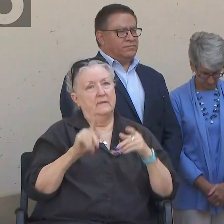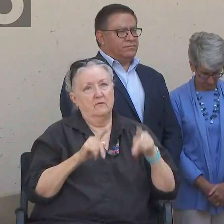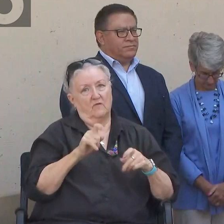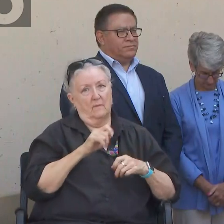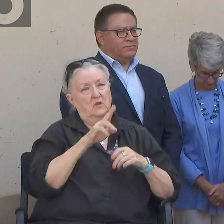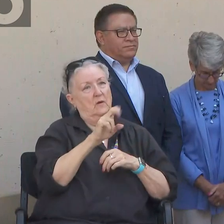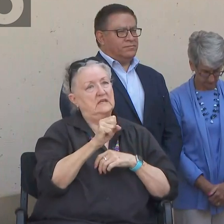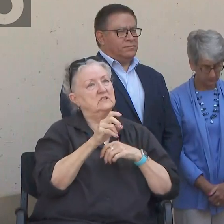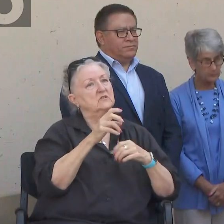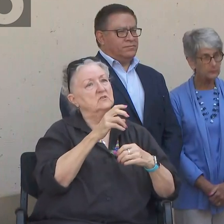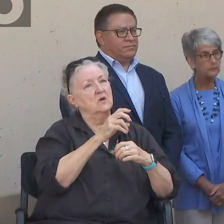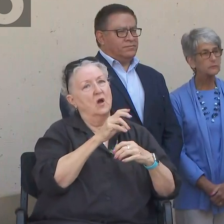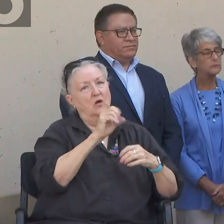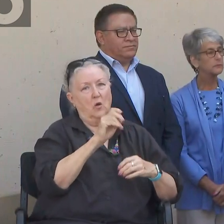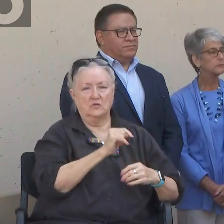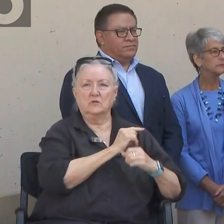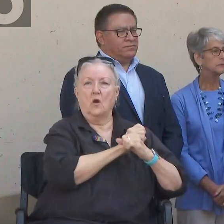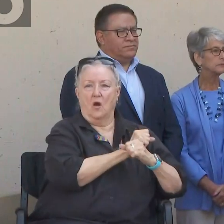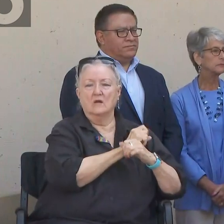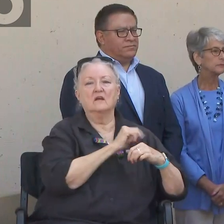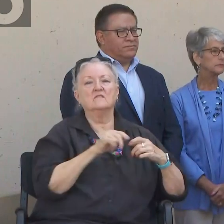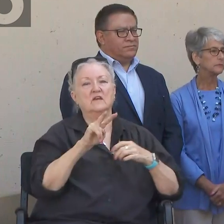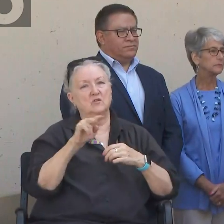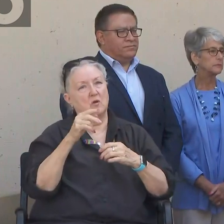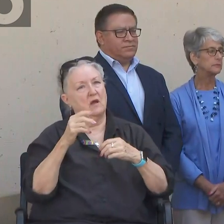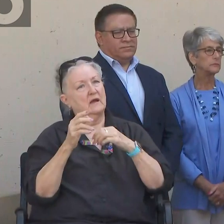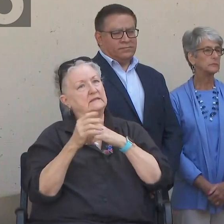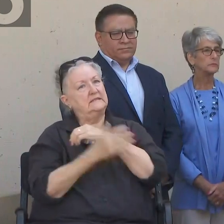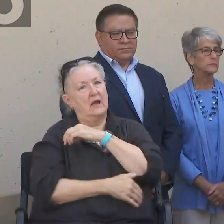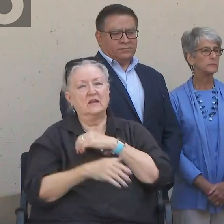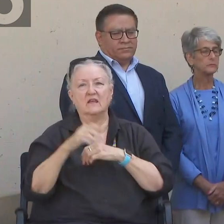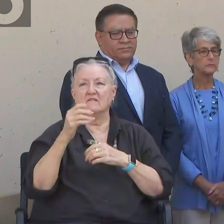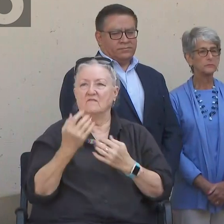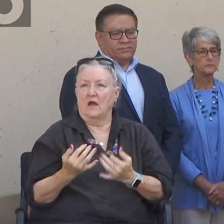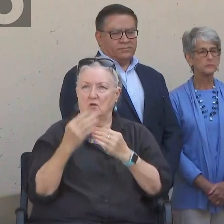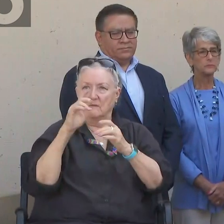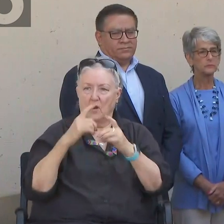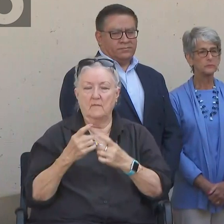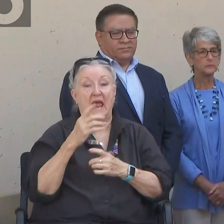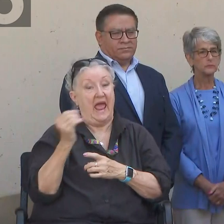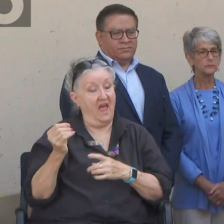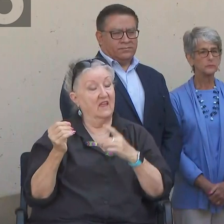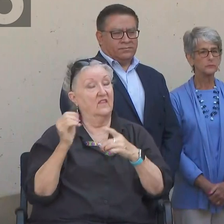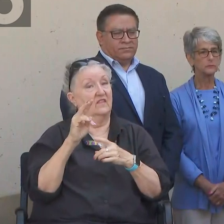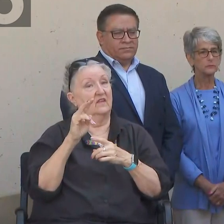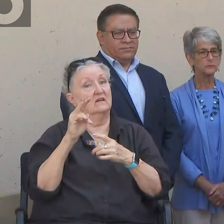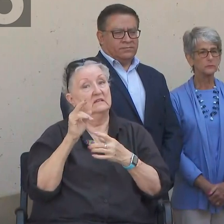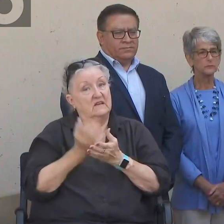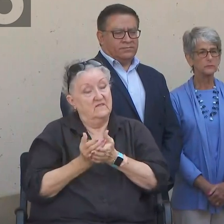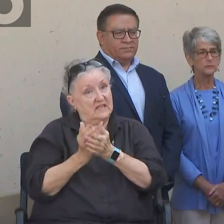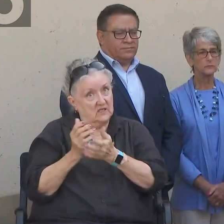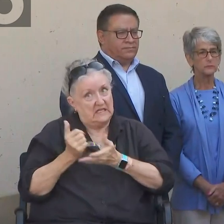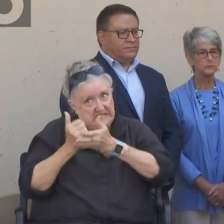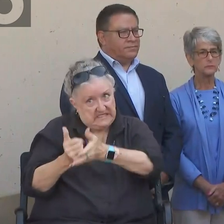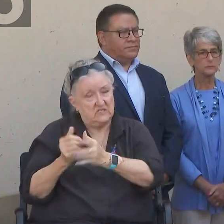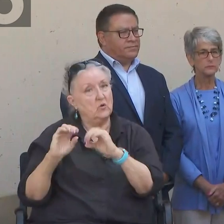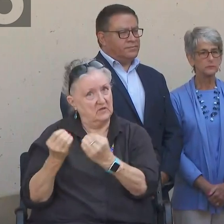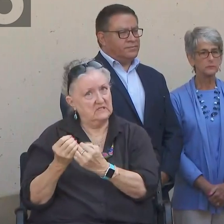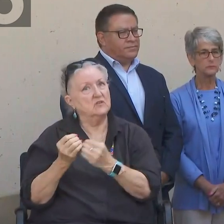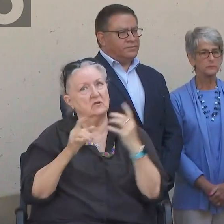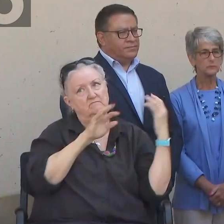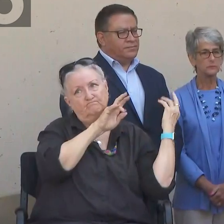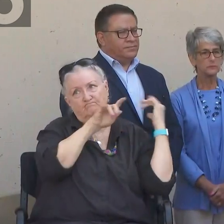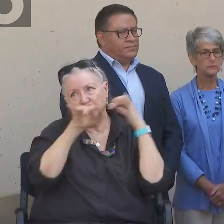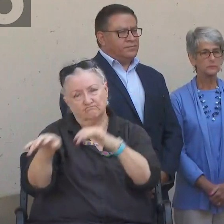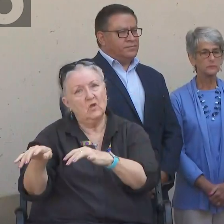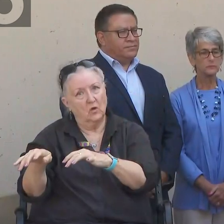the Ventura County Fire Department, and the Vessel Assist Organization responded.